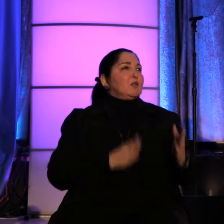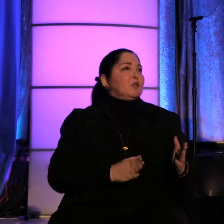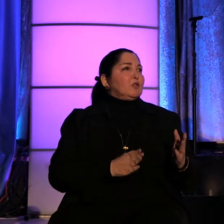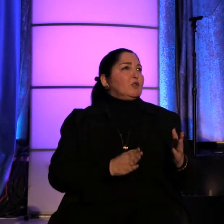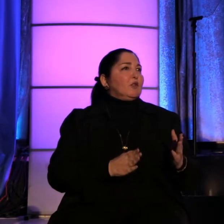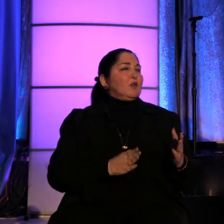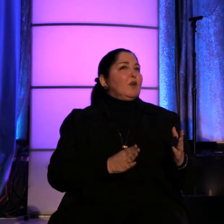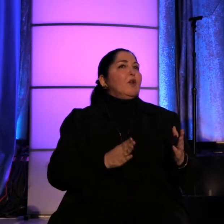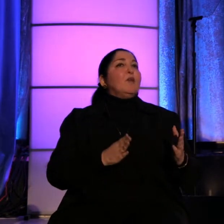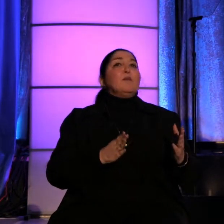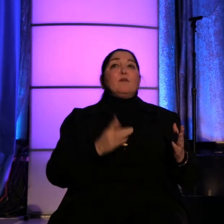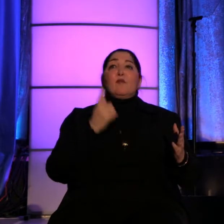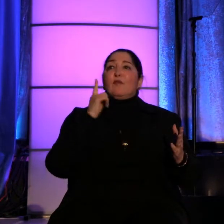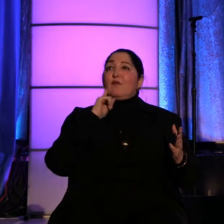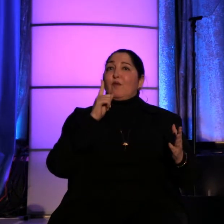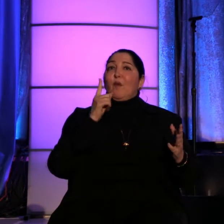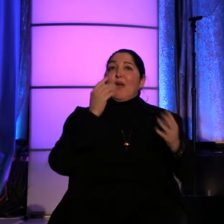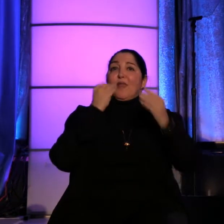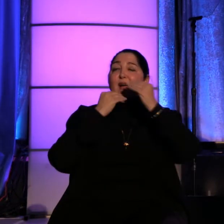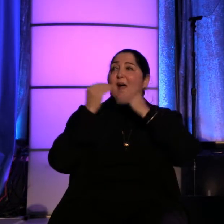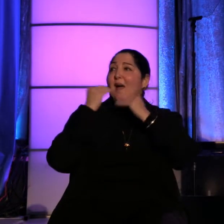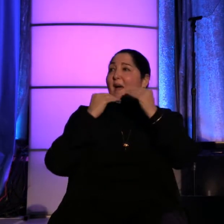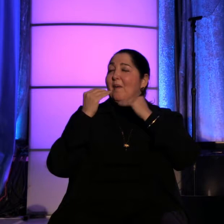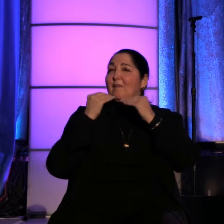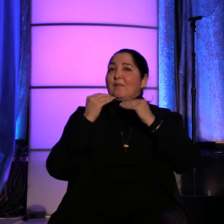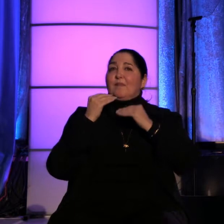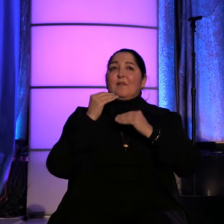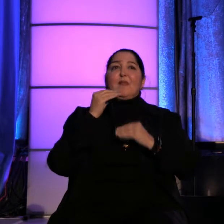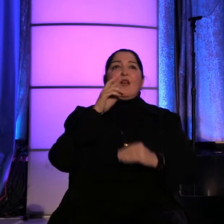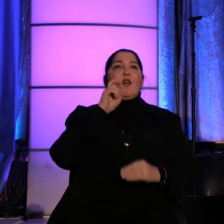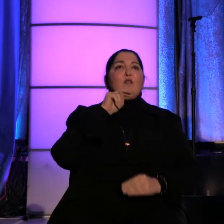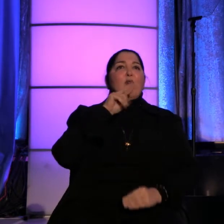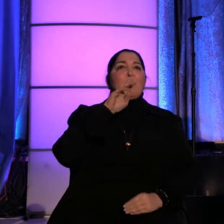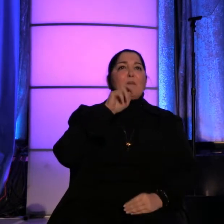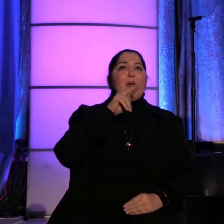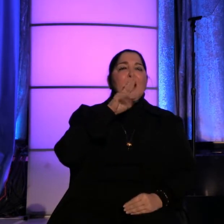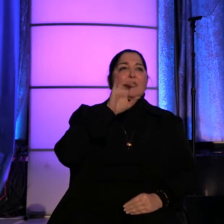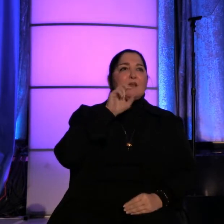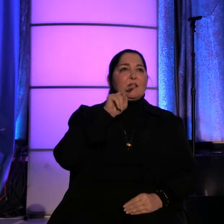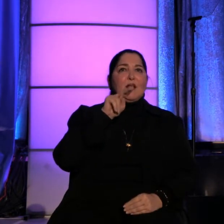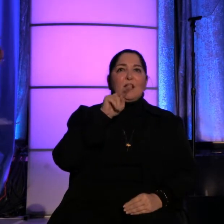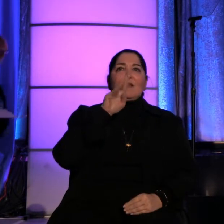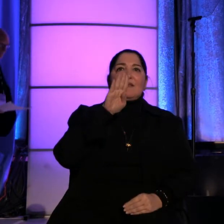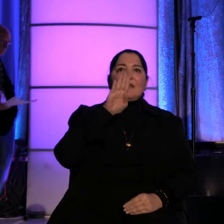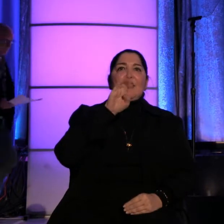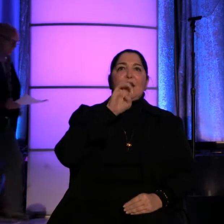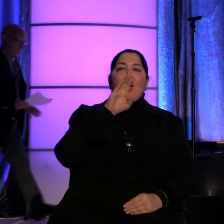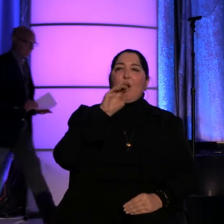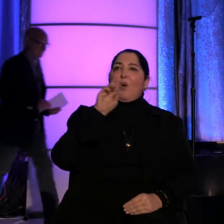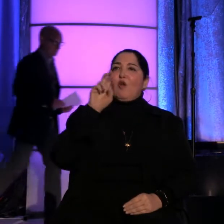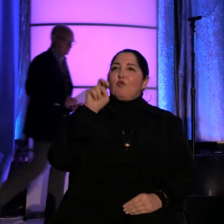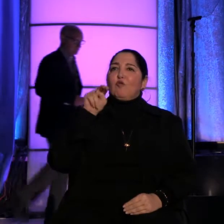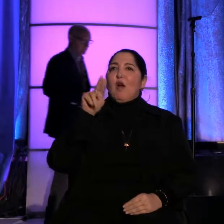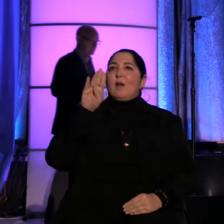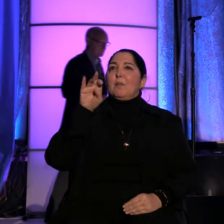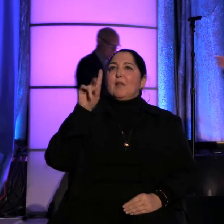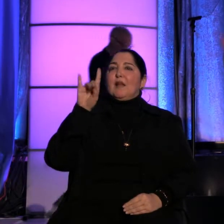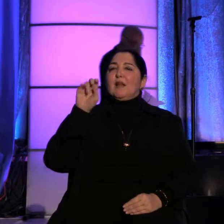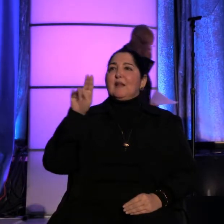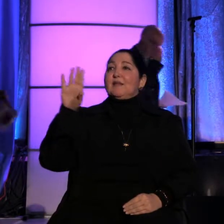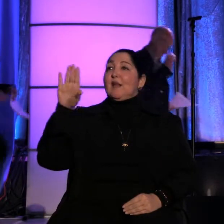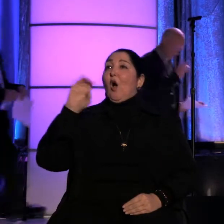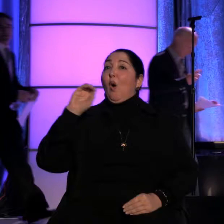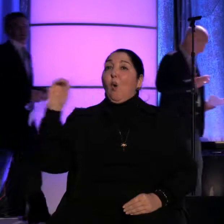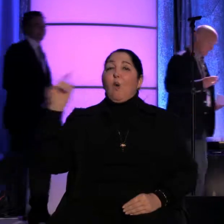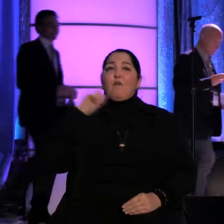our reception sponsors, Ron Bensian, CEO, and Ben Whedon, COO of Live Nation Theaters.